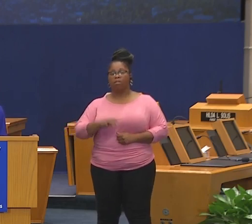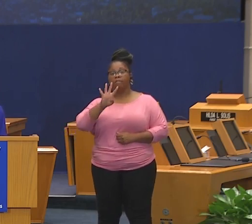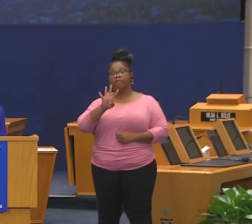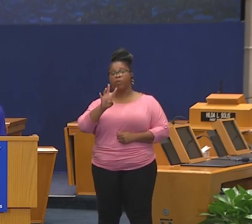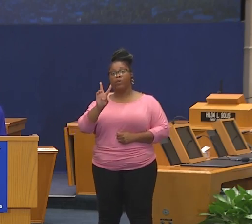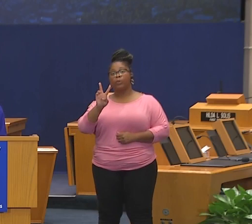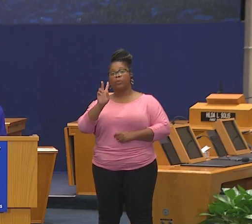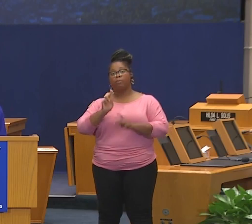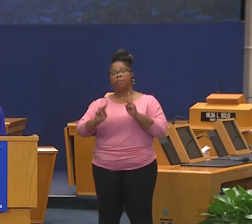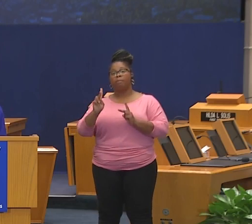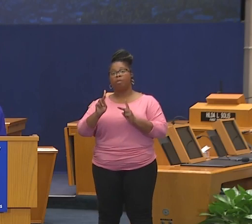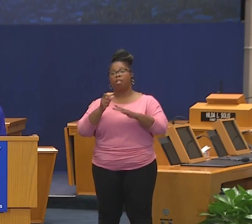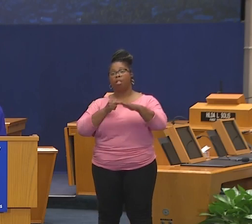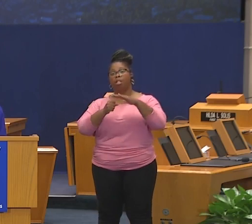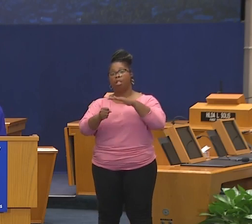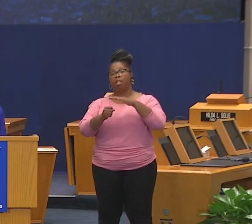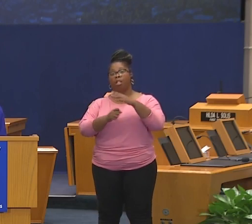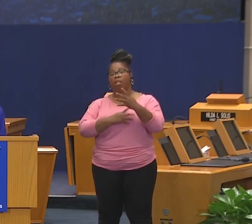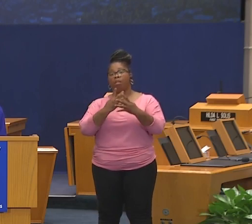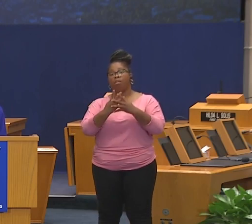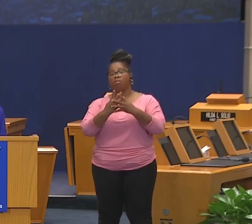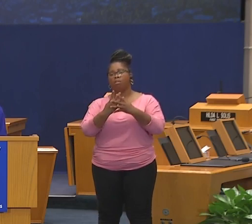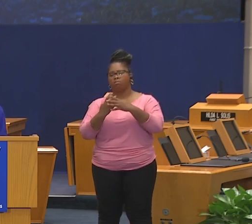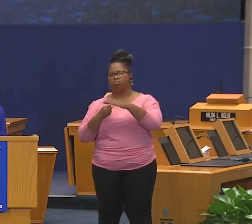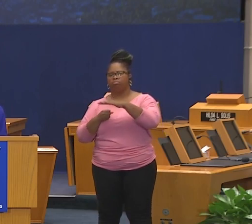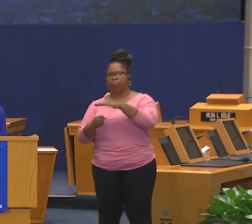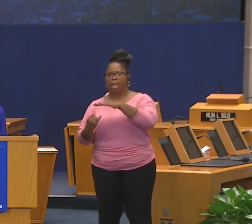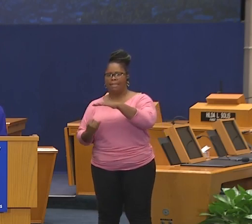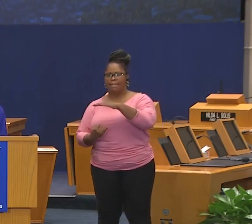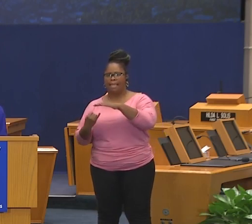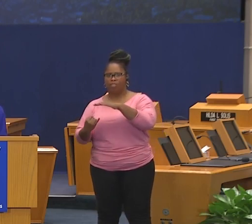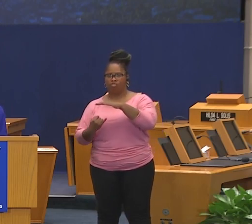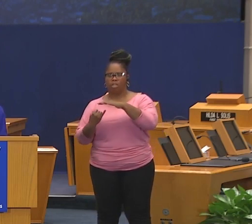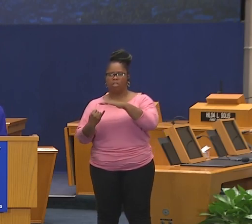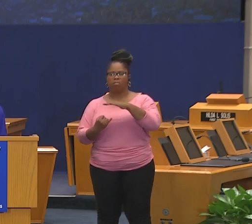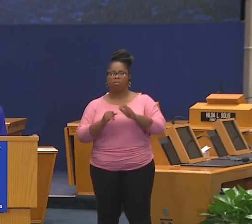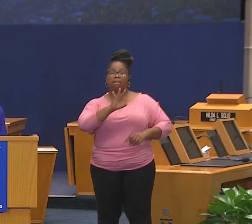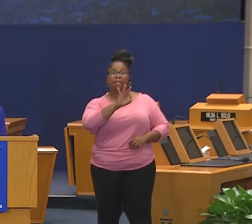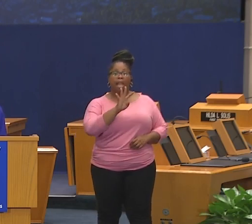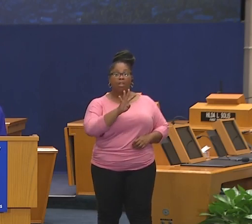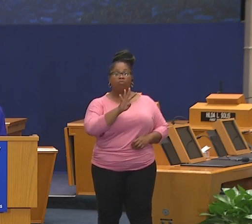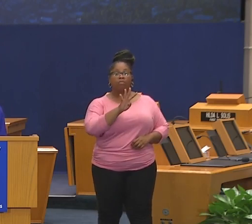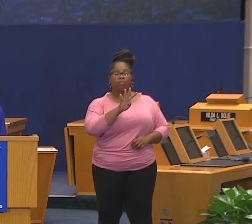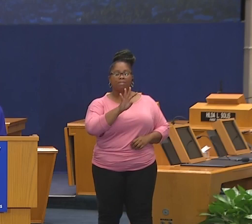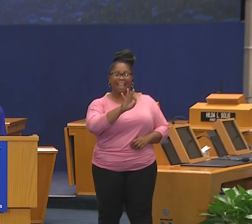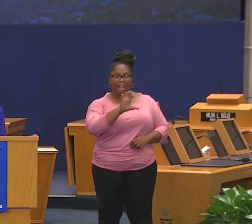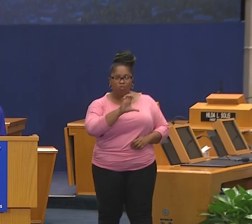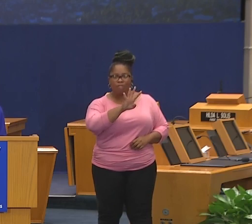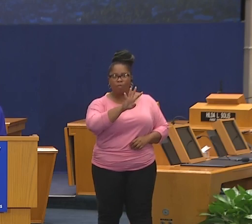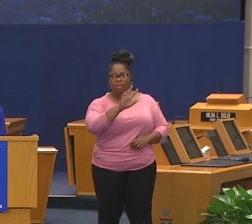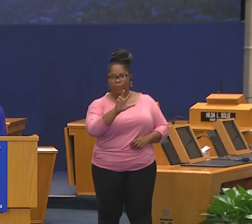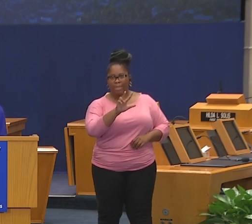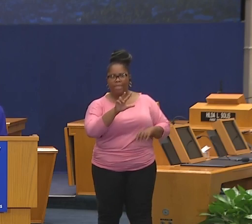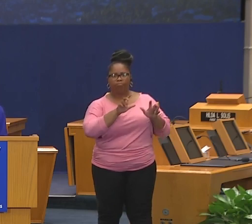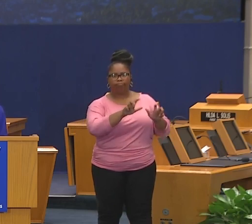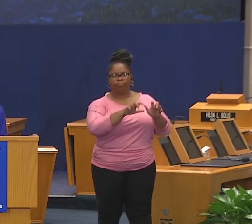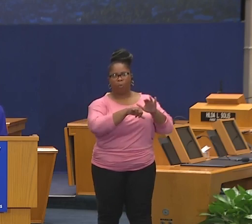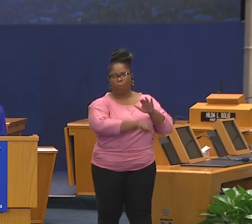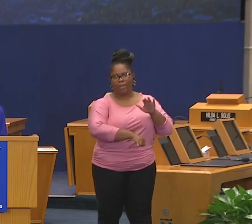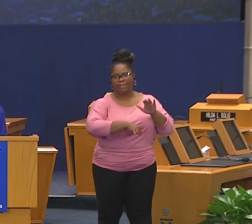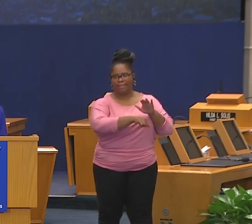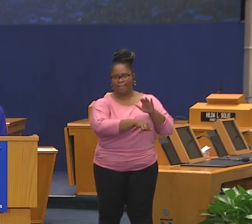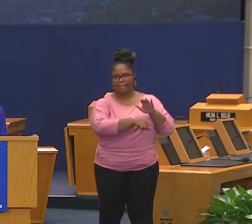are incarcerated are in isolation, and 943 people who are incarcerated are quarantined.